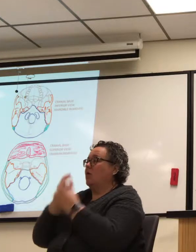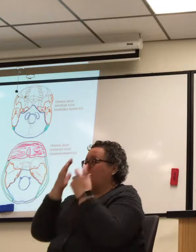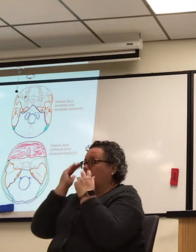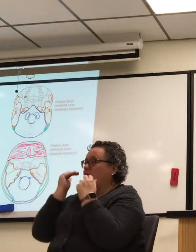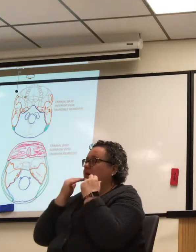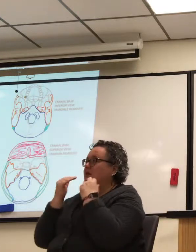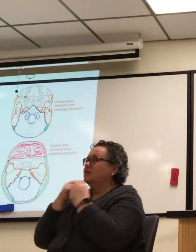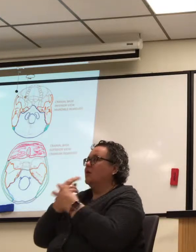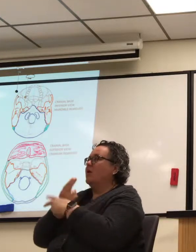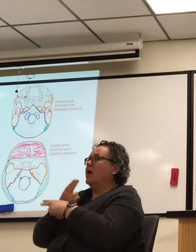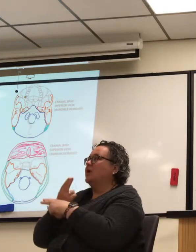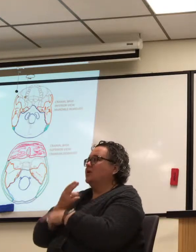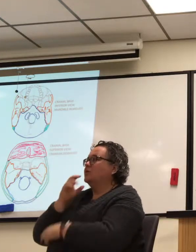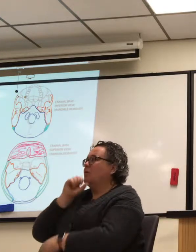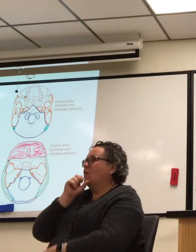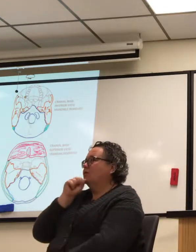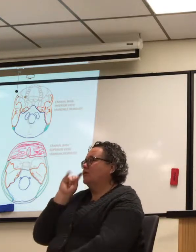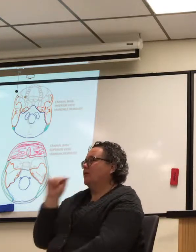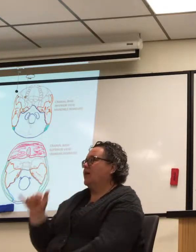that.